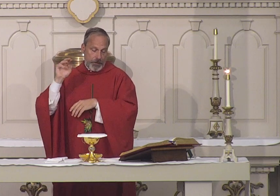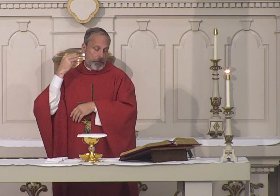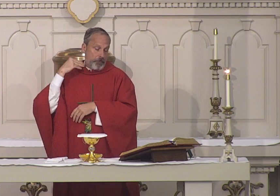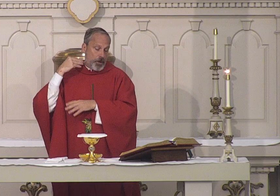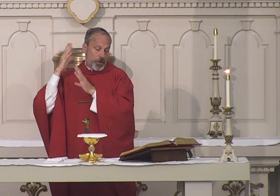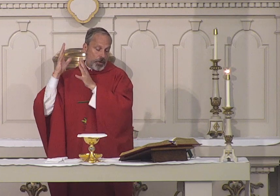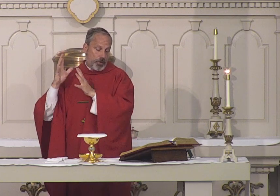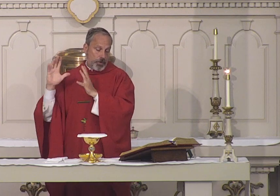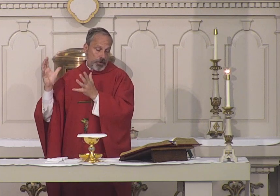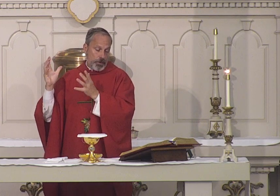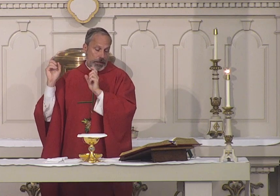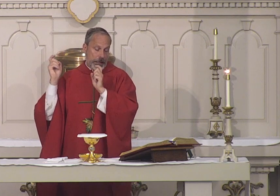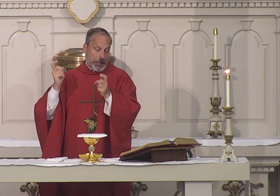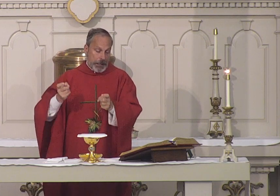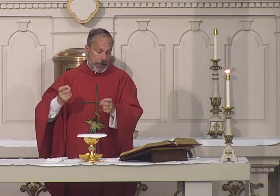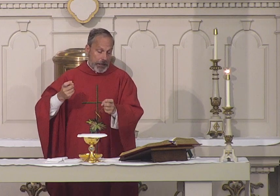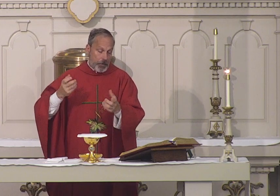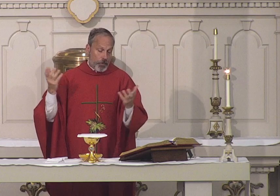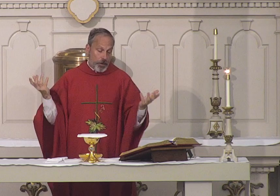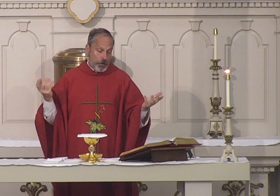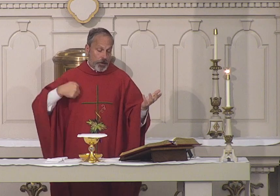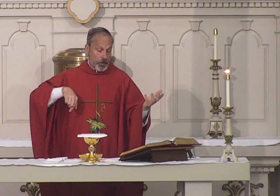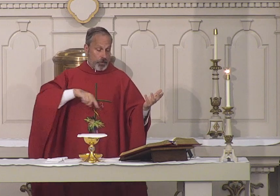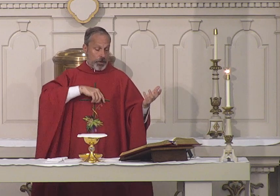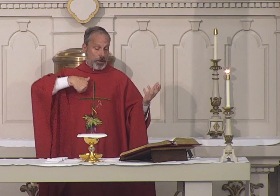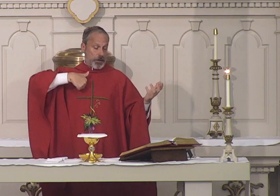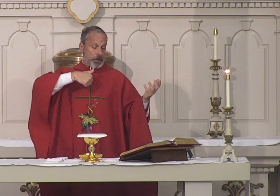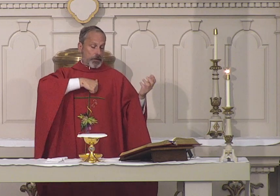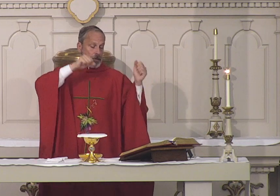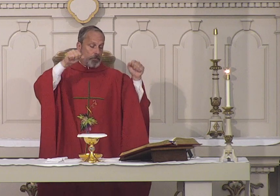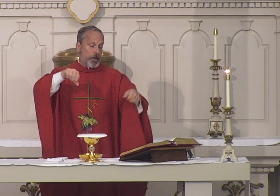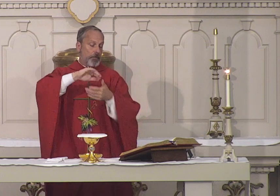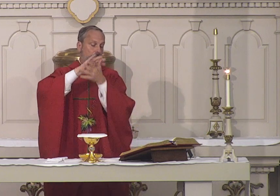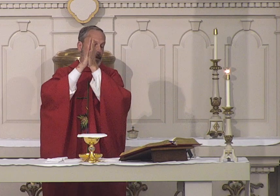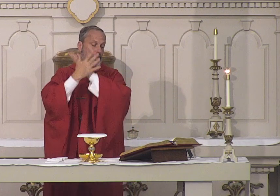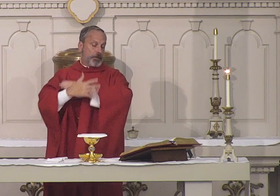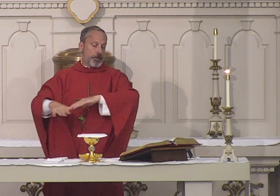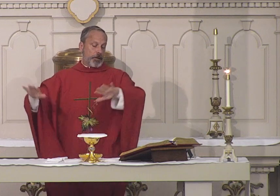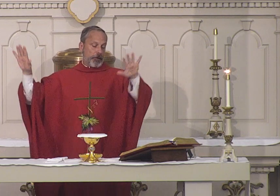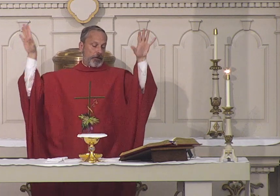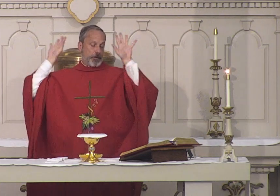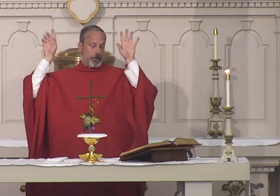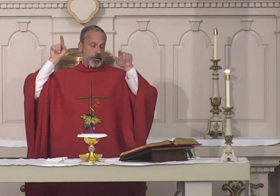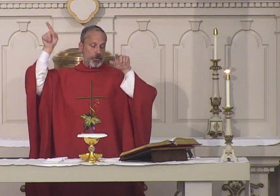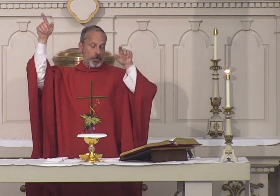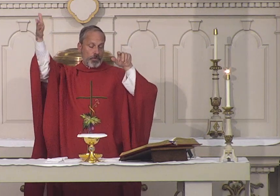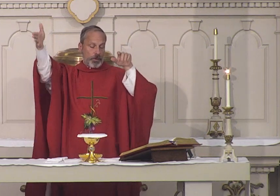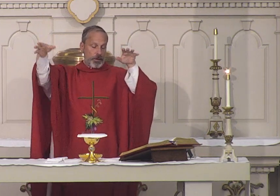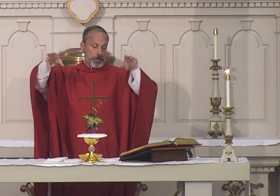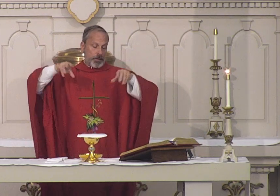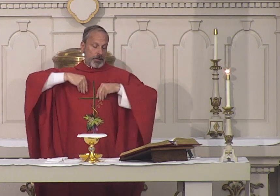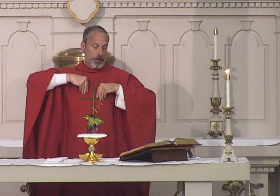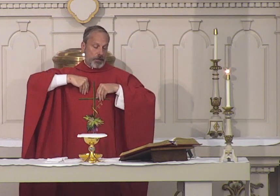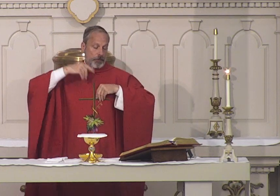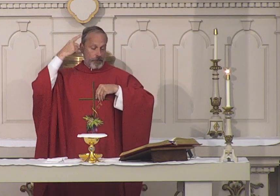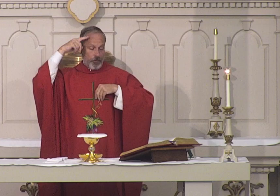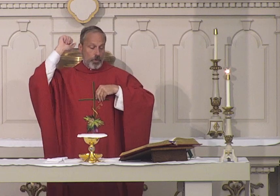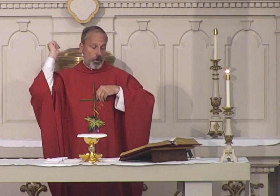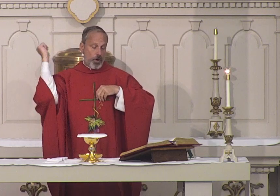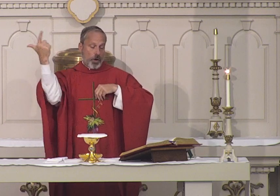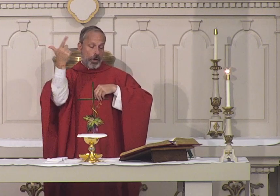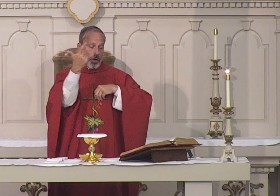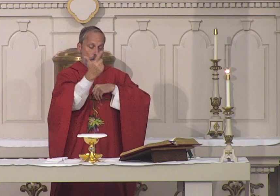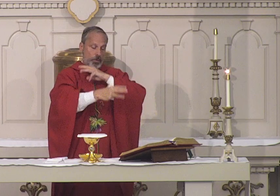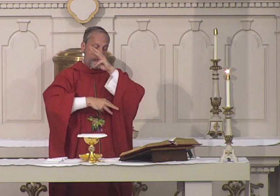the blessed martyrs, grant that we ourselves may become a sacrifice accepting to